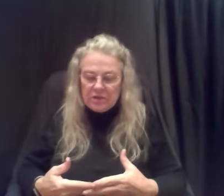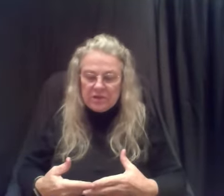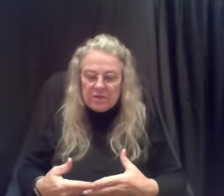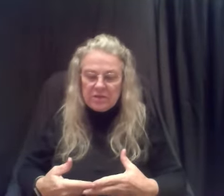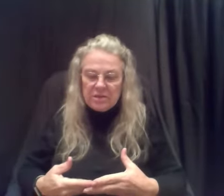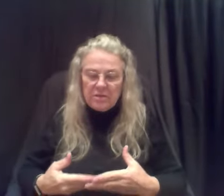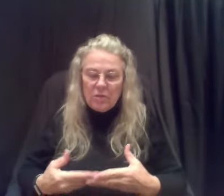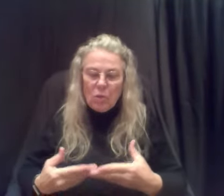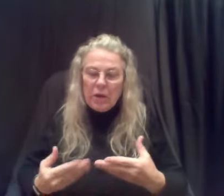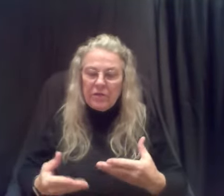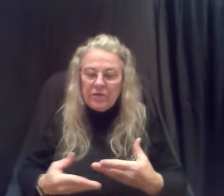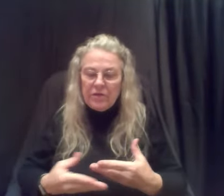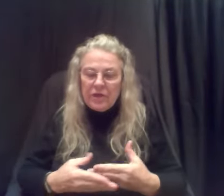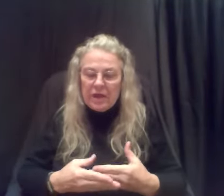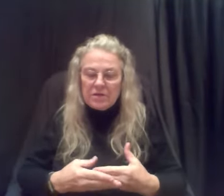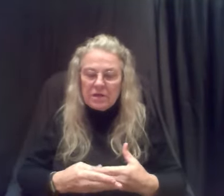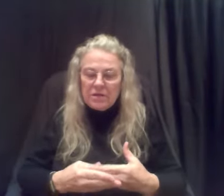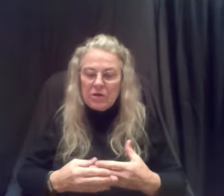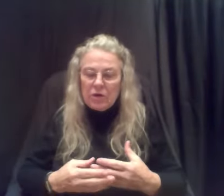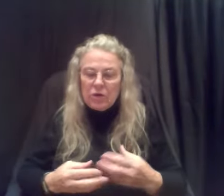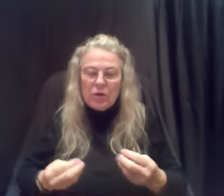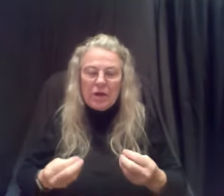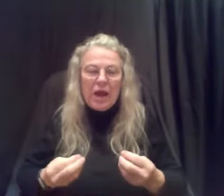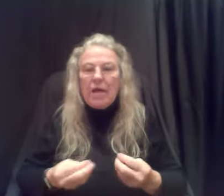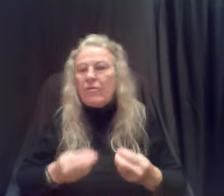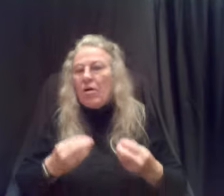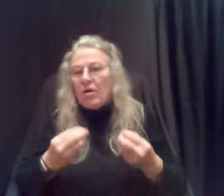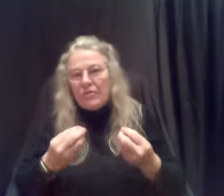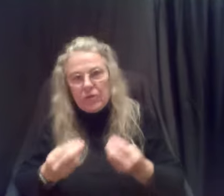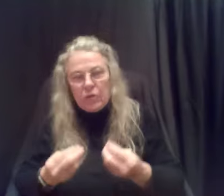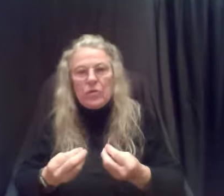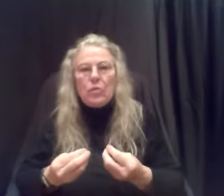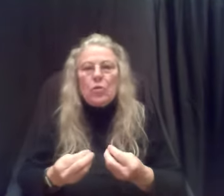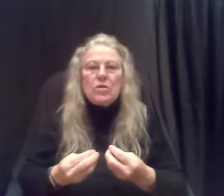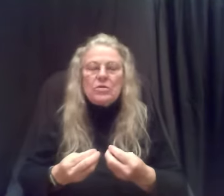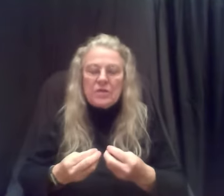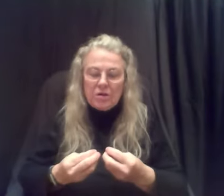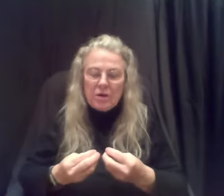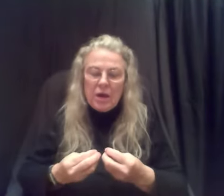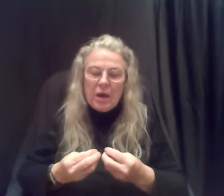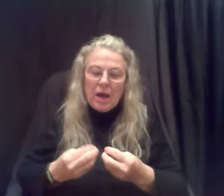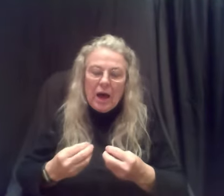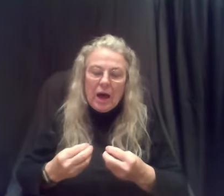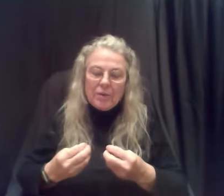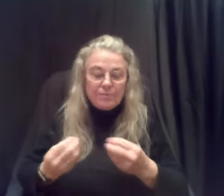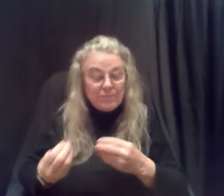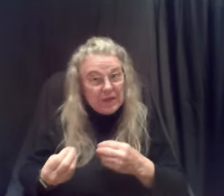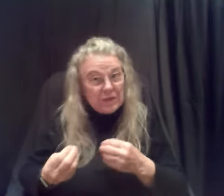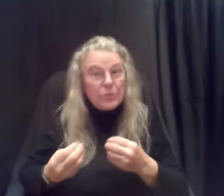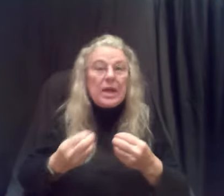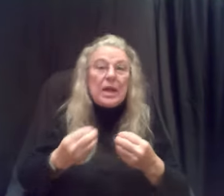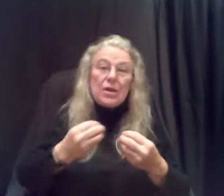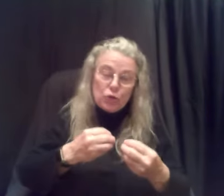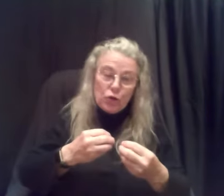verses. One of the things that you're going to have are a few of the words that are need to be